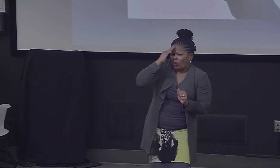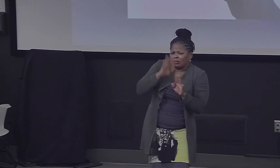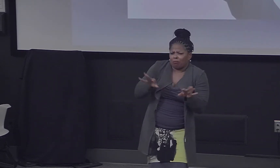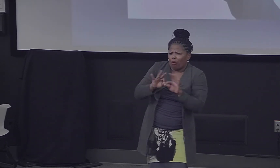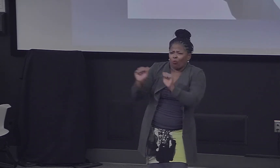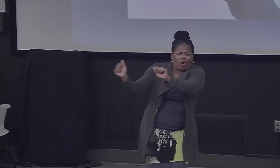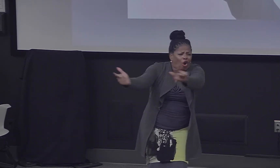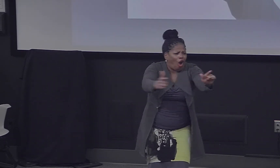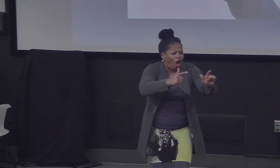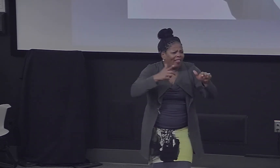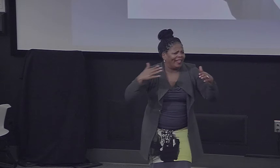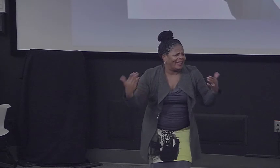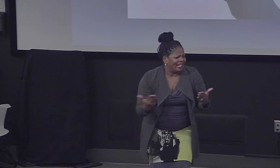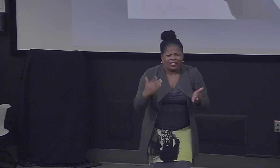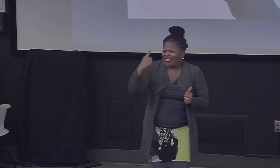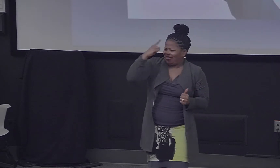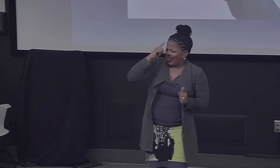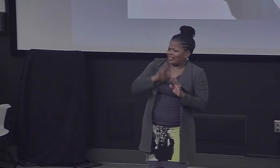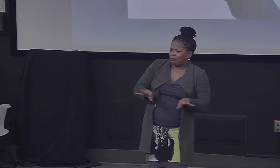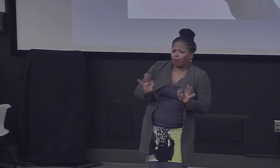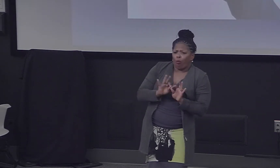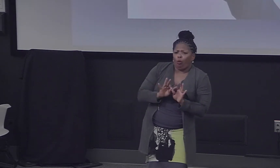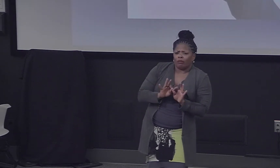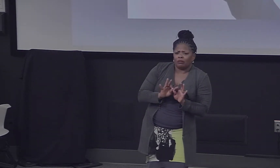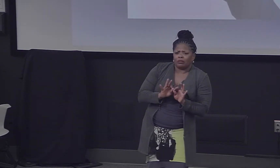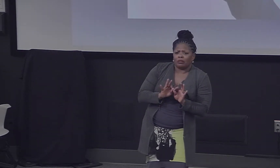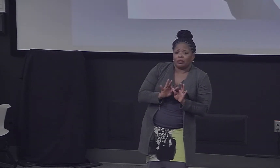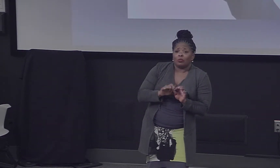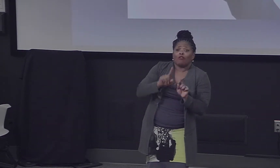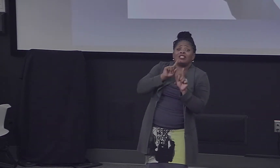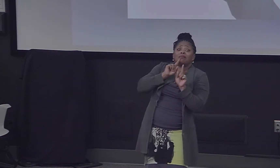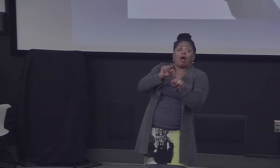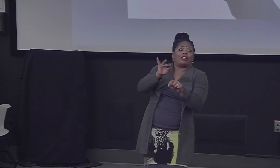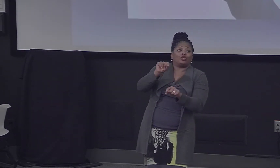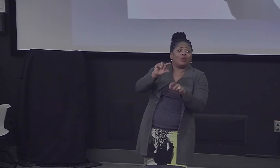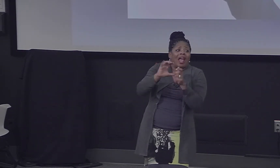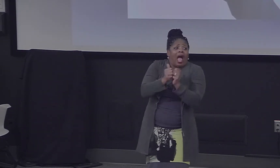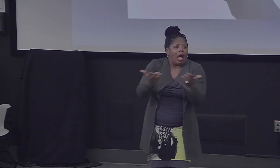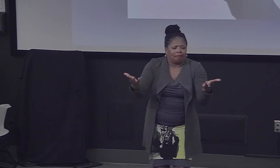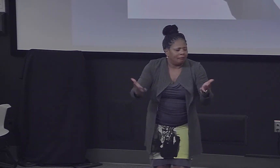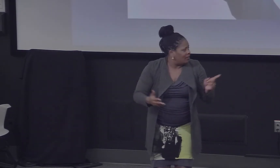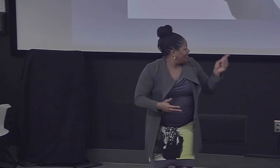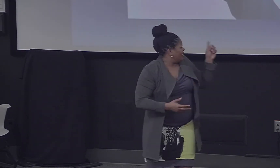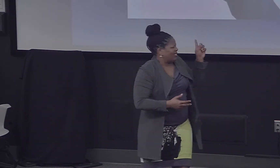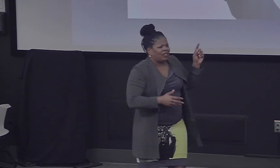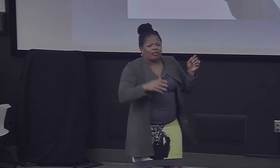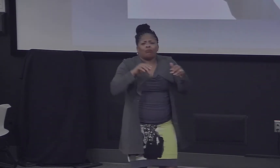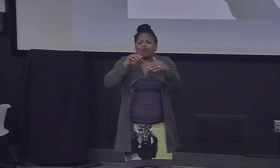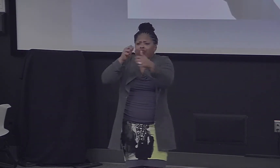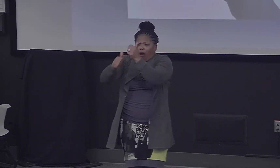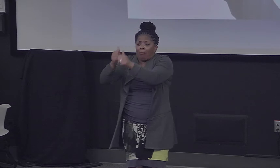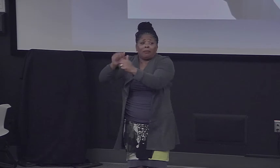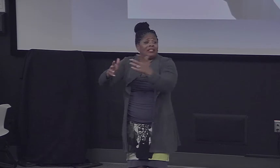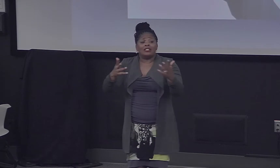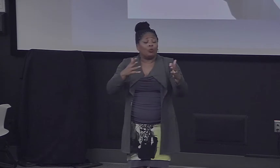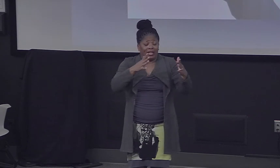growing profession. We know that this is important, and we're all here because we think it's important.